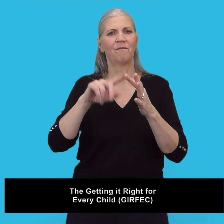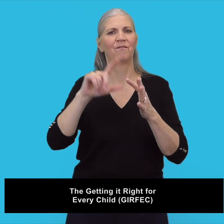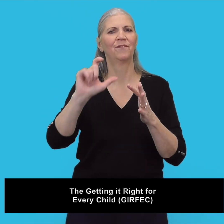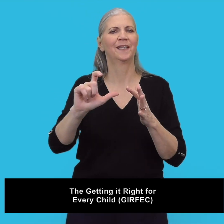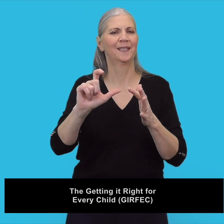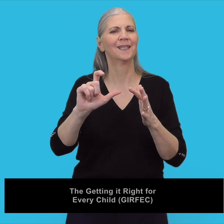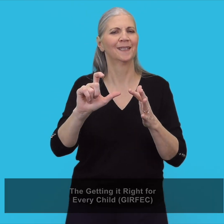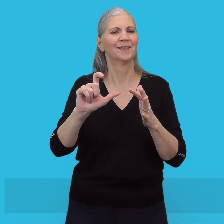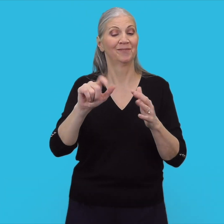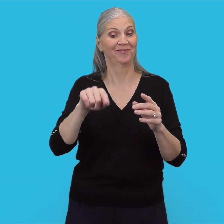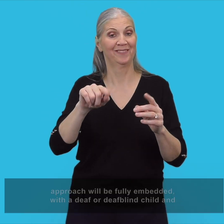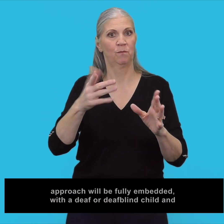GERFEC.